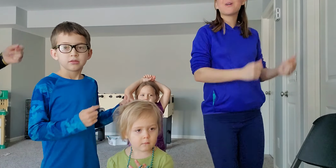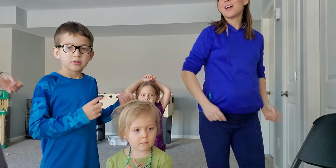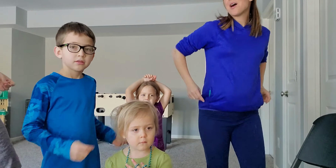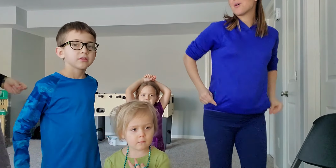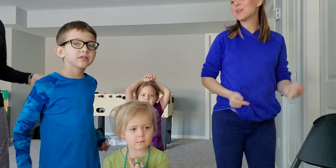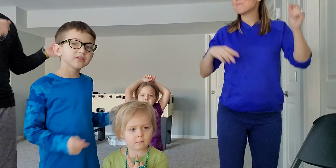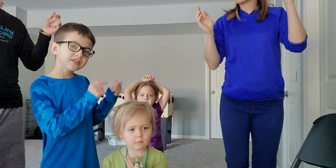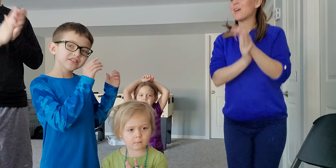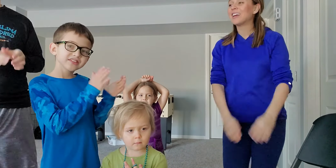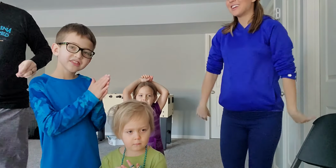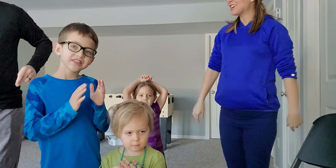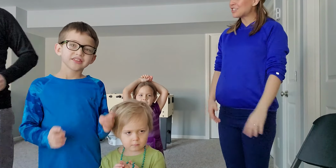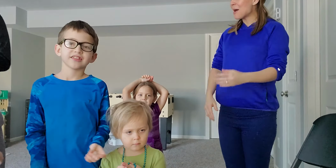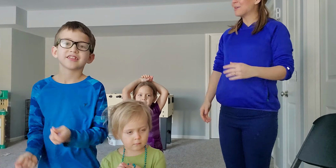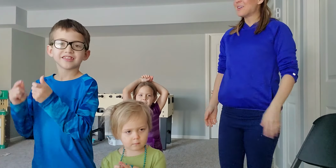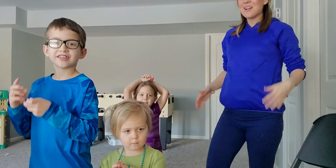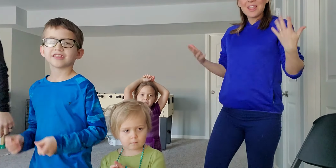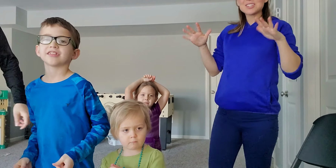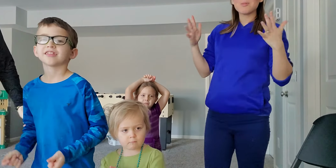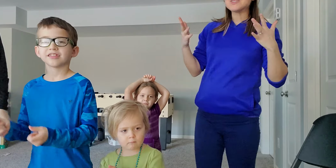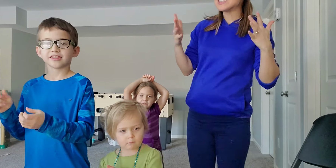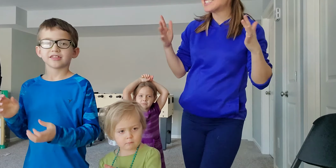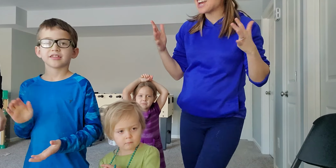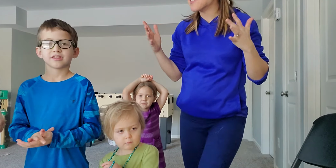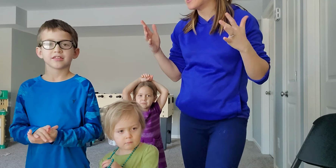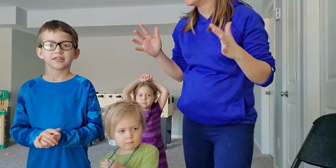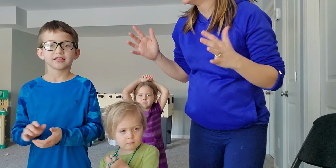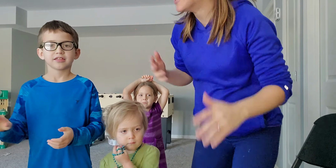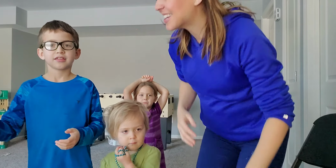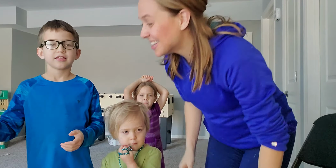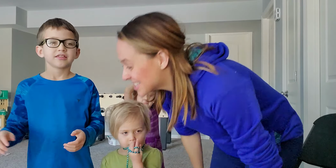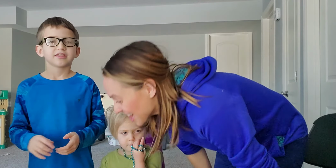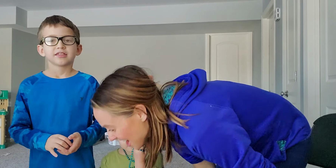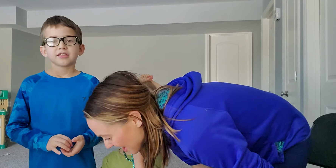a wimbawe. Good job! That's all we're doing this time. Good job!